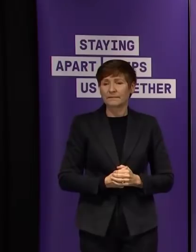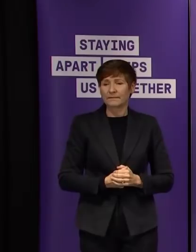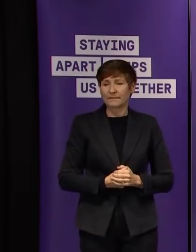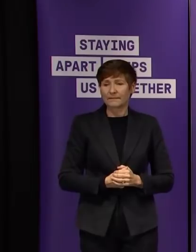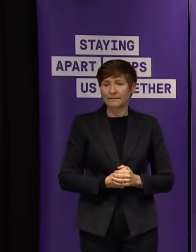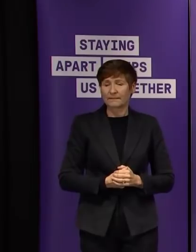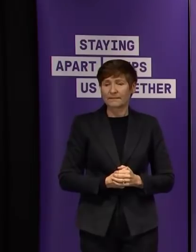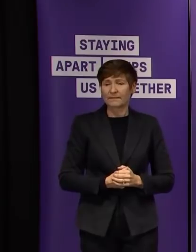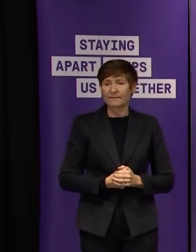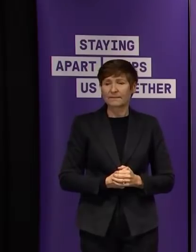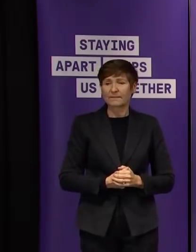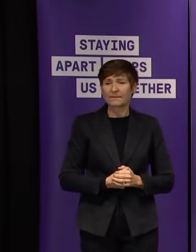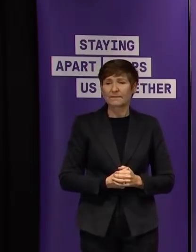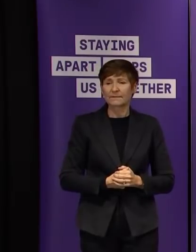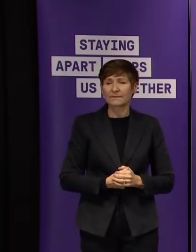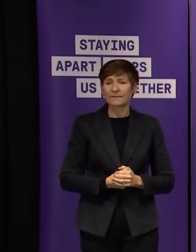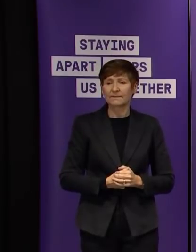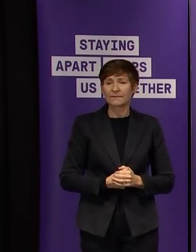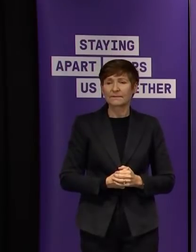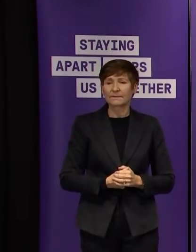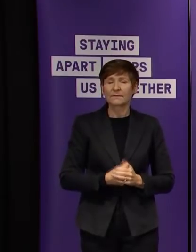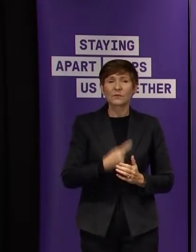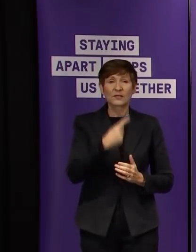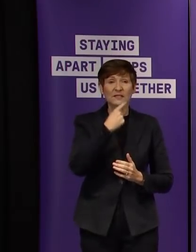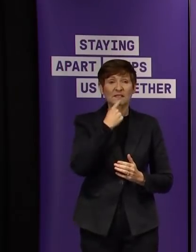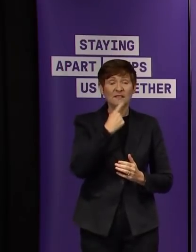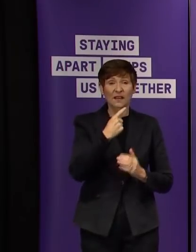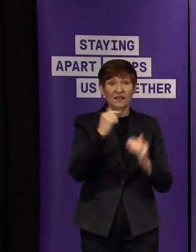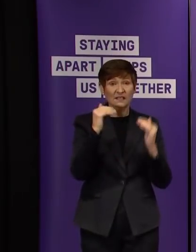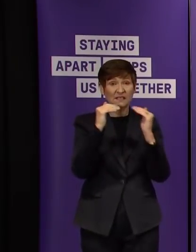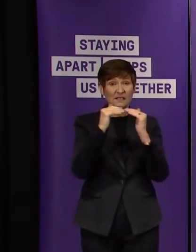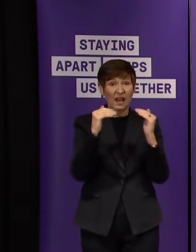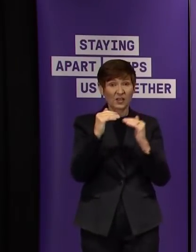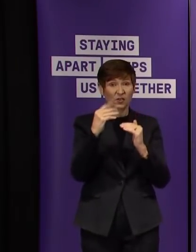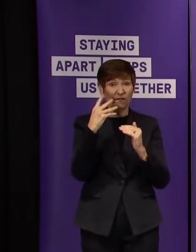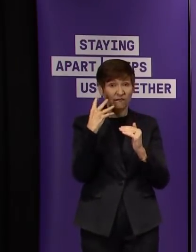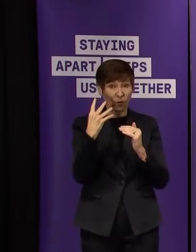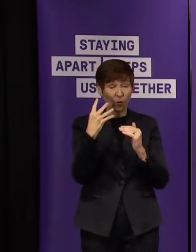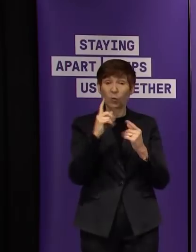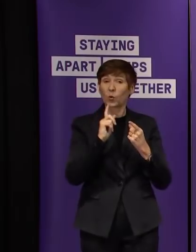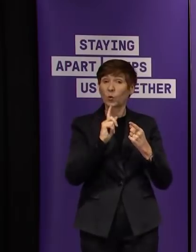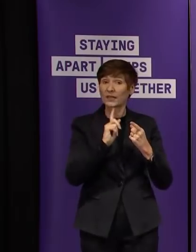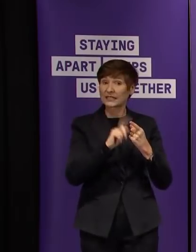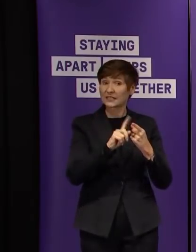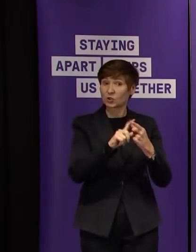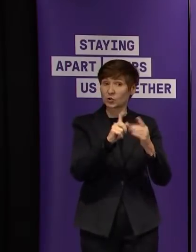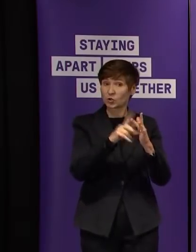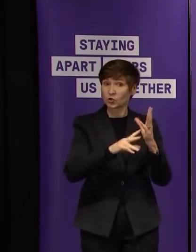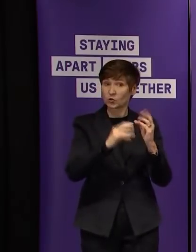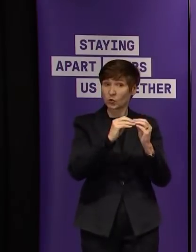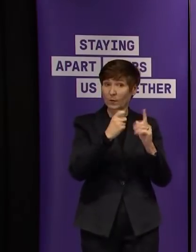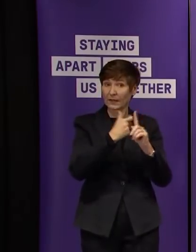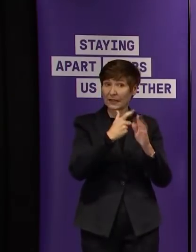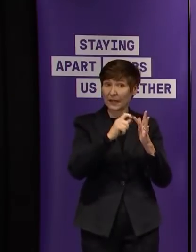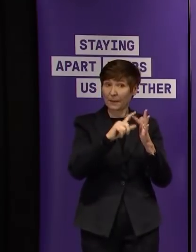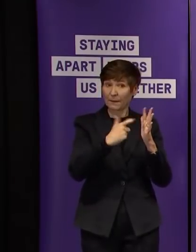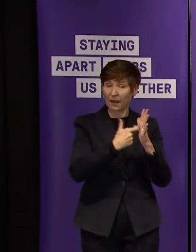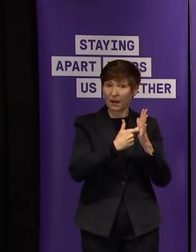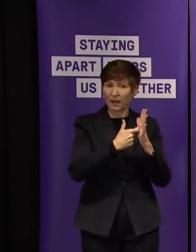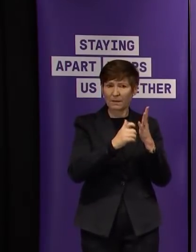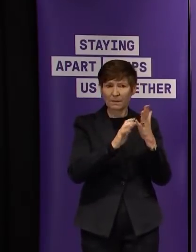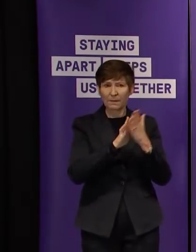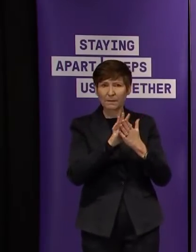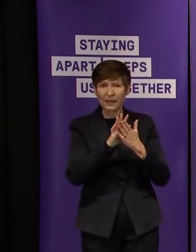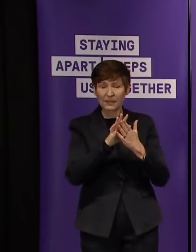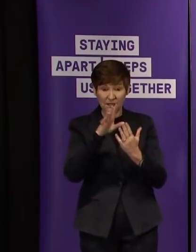until hopefully after we were out of stage four. Looking at this roadmap now, particularly retailers and hospitality, will still be closed for a